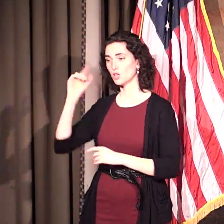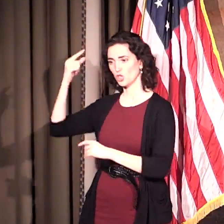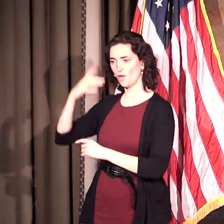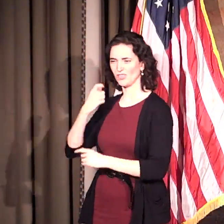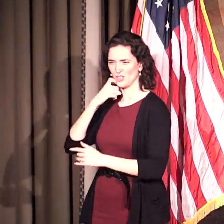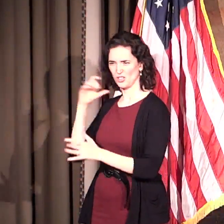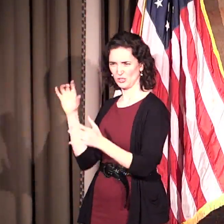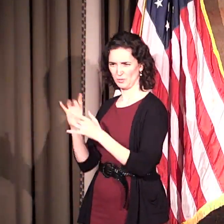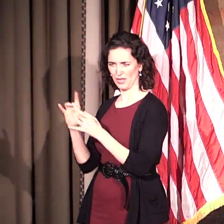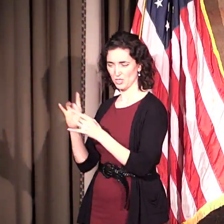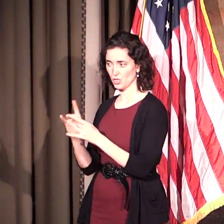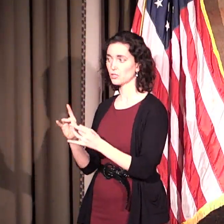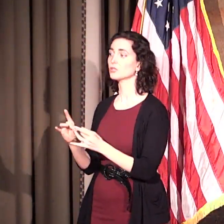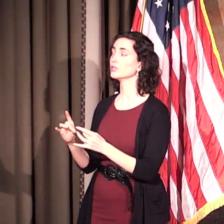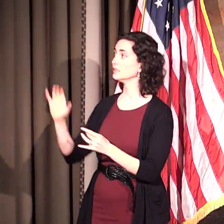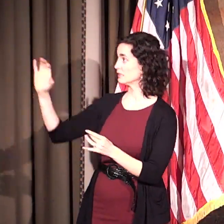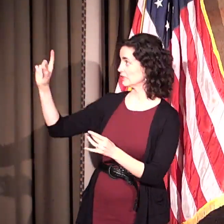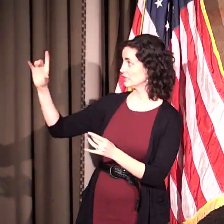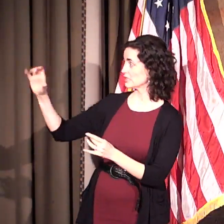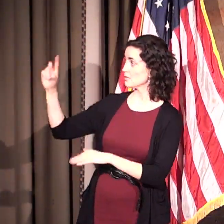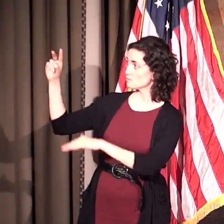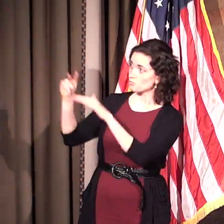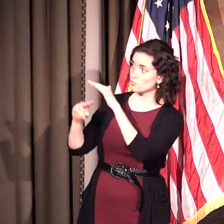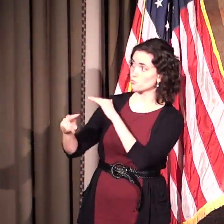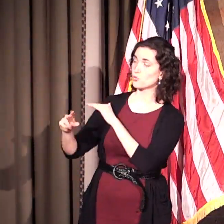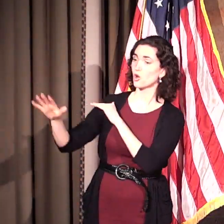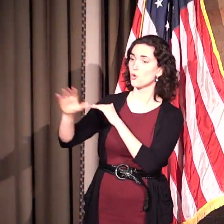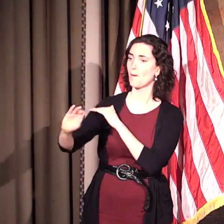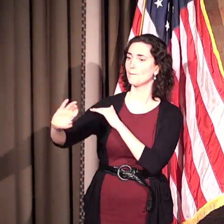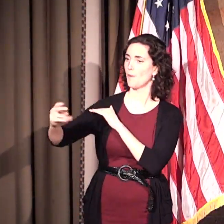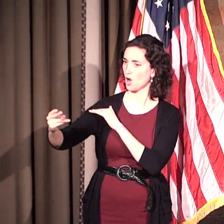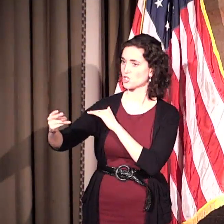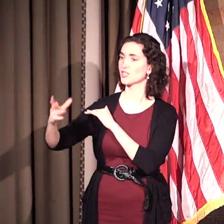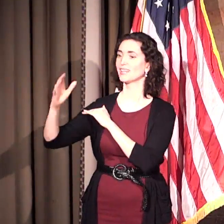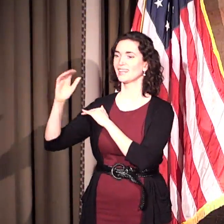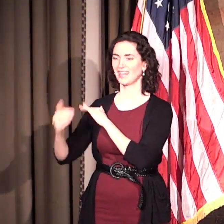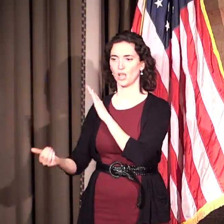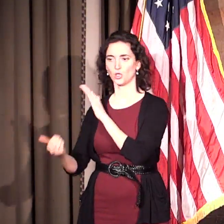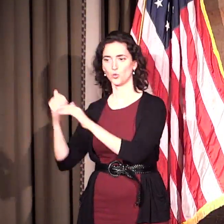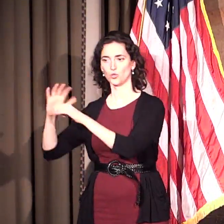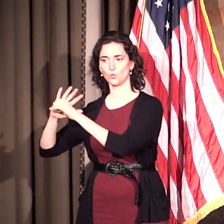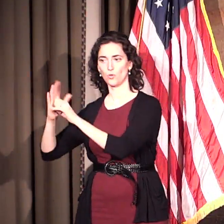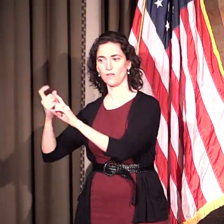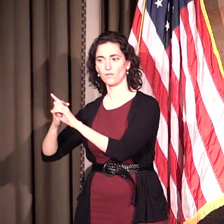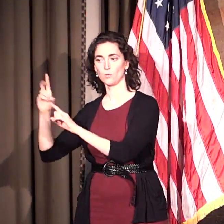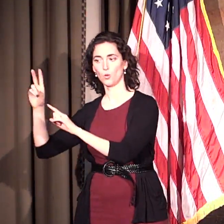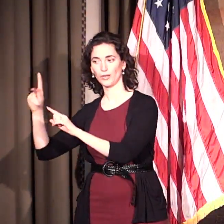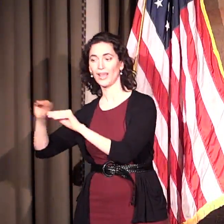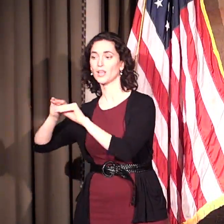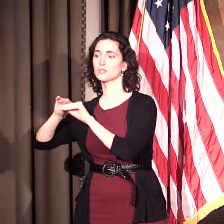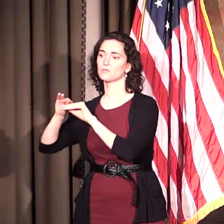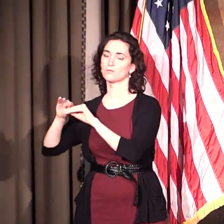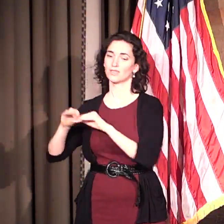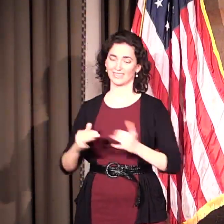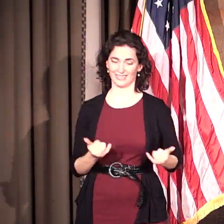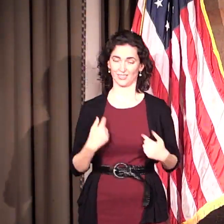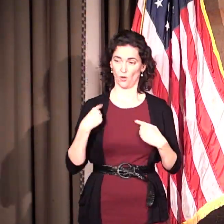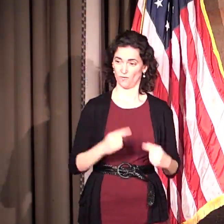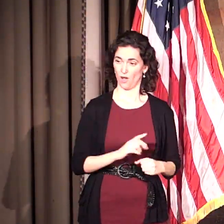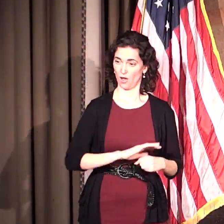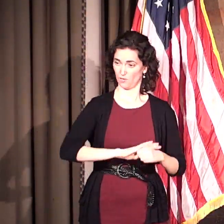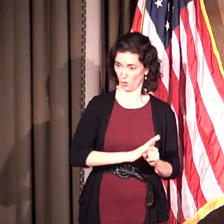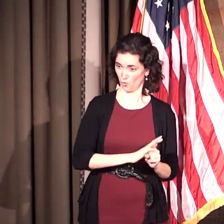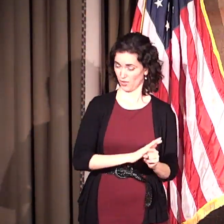we anticipate, based on the CDC's projections, sometime in March, that the UK variant will be the dominant strand here. That means